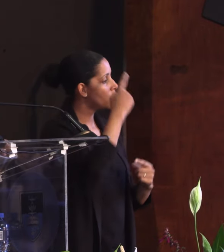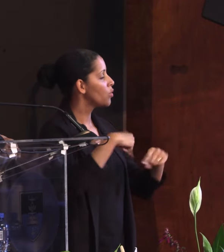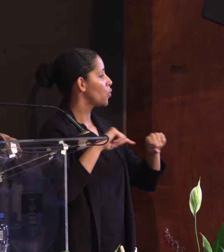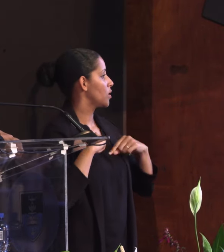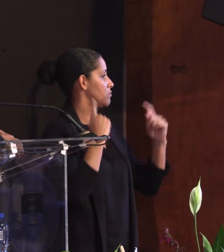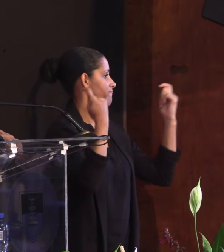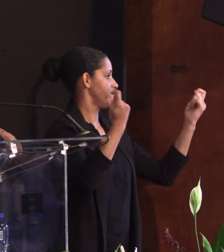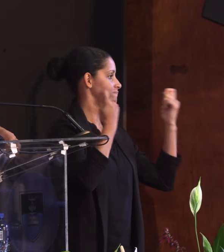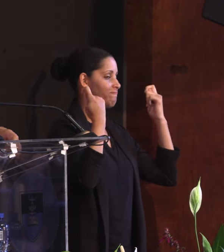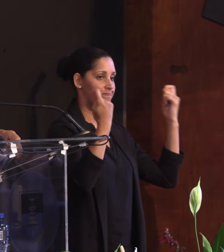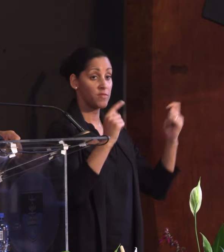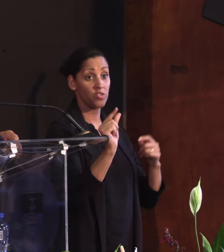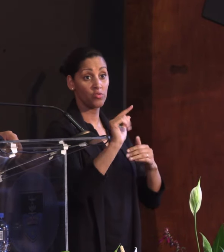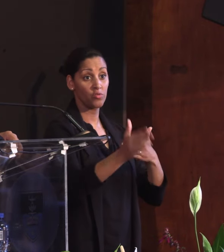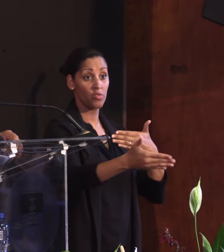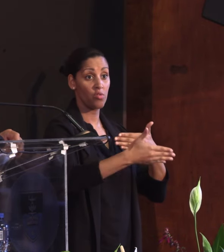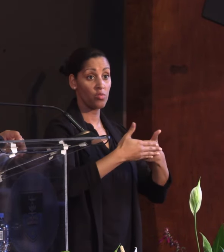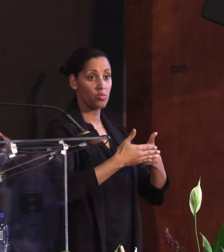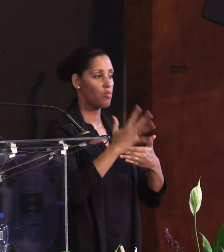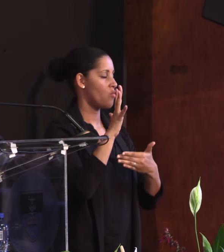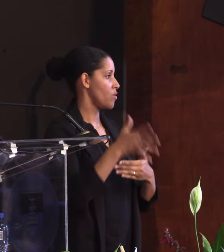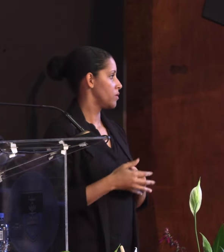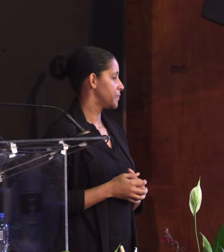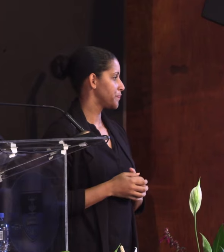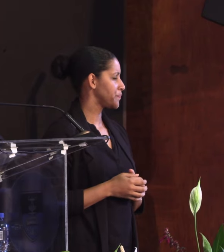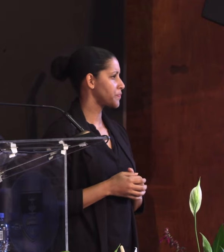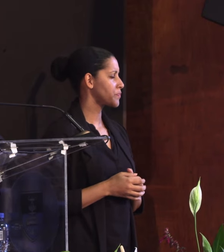ceremony is about to come to a conclusion.